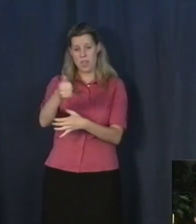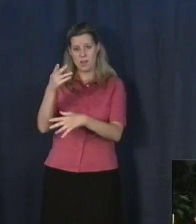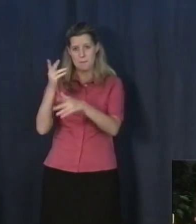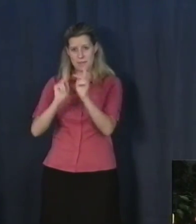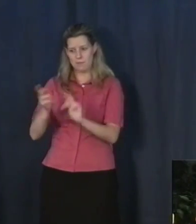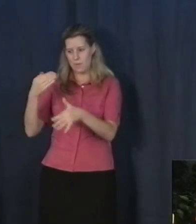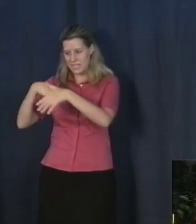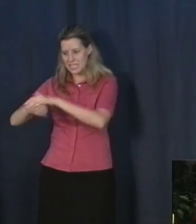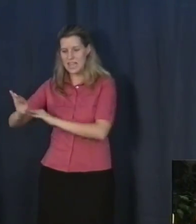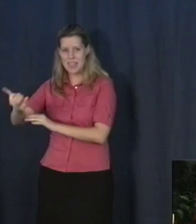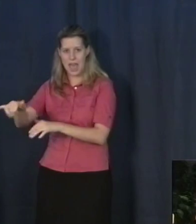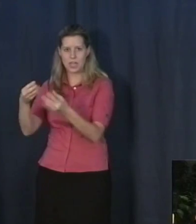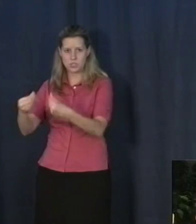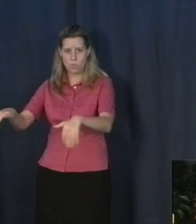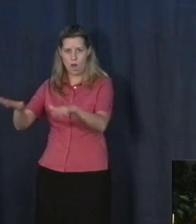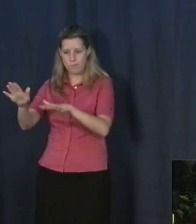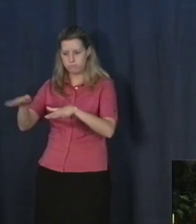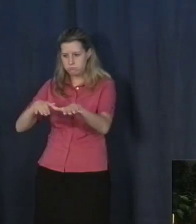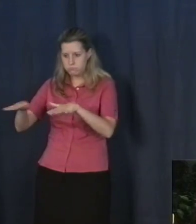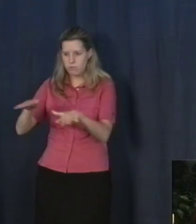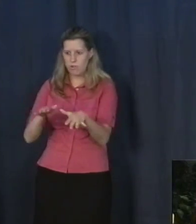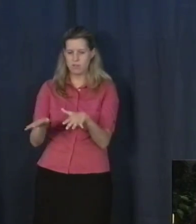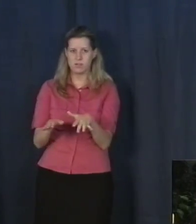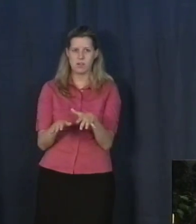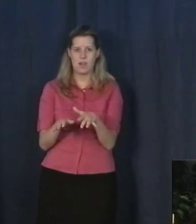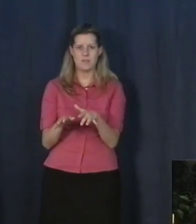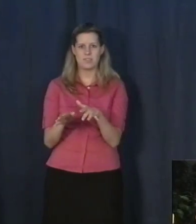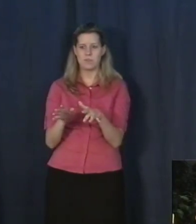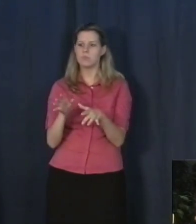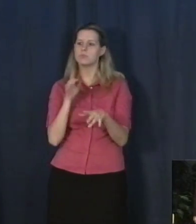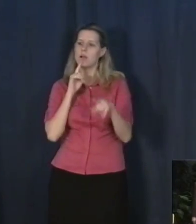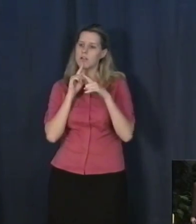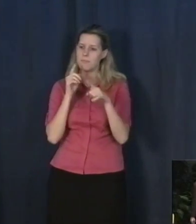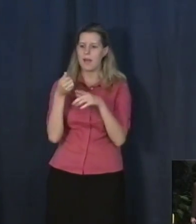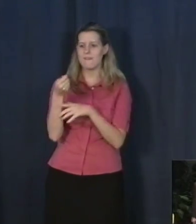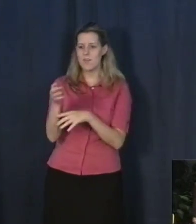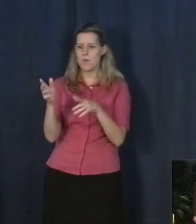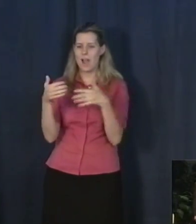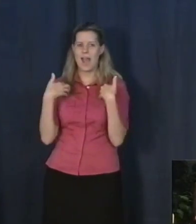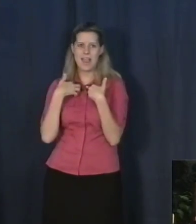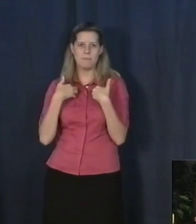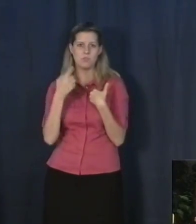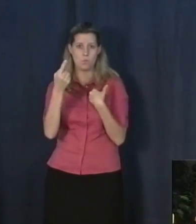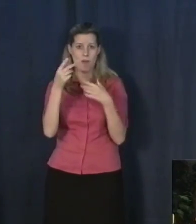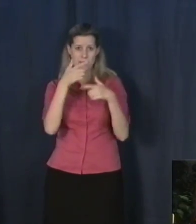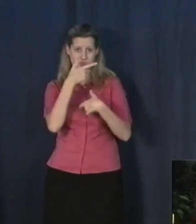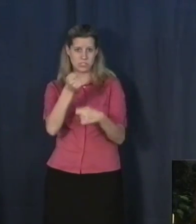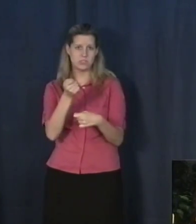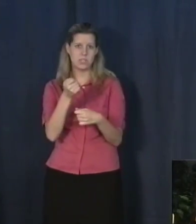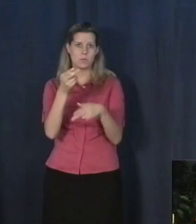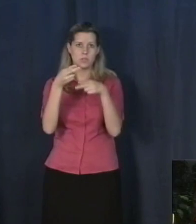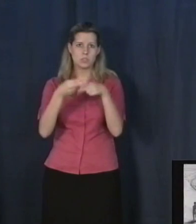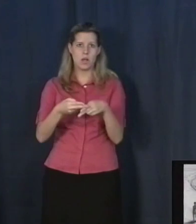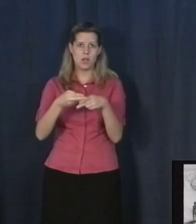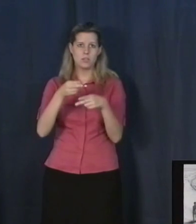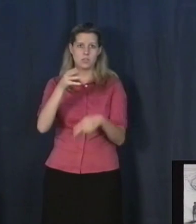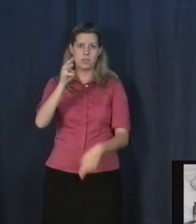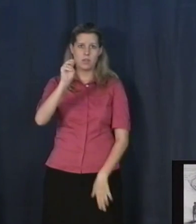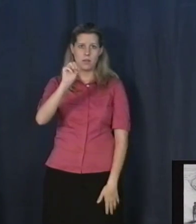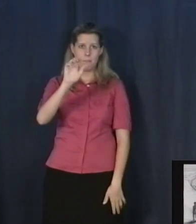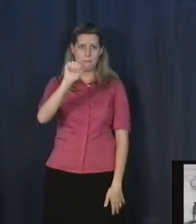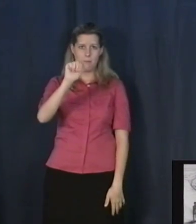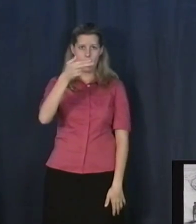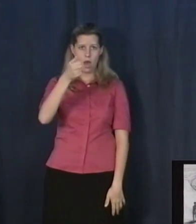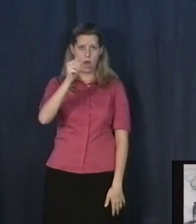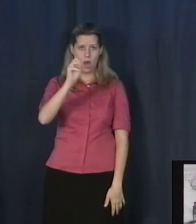swamp, tromped around for a while. The natives kept talking about a couple of animals. One that was interested them was the animal called Mahamba. When they showed them a